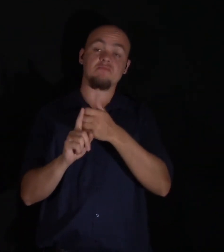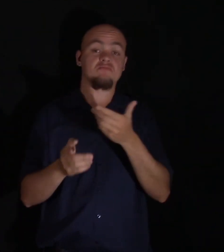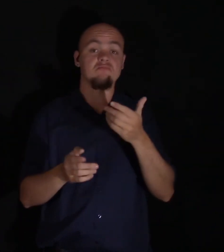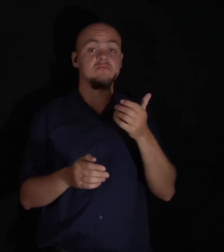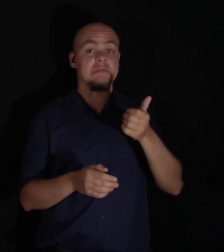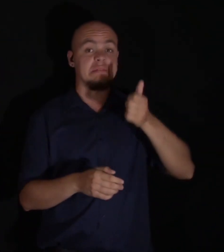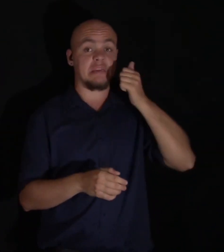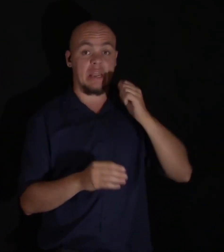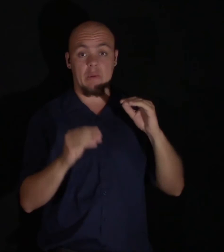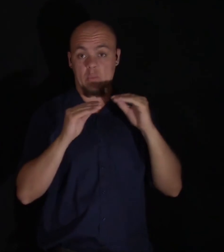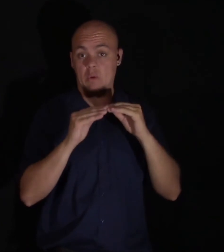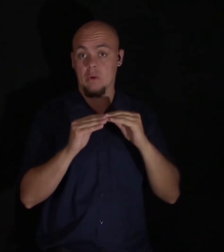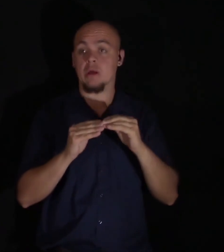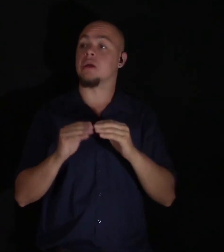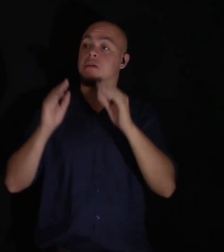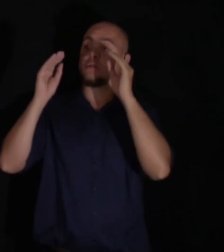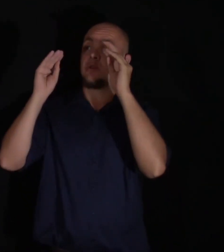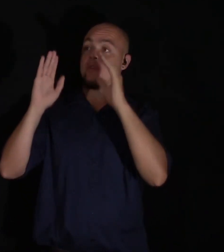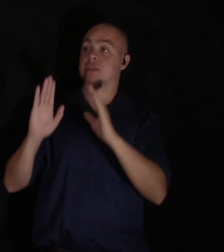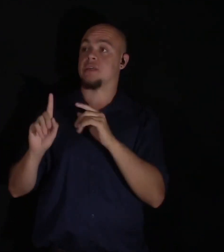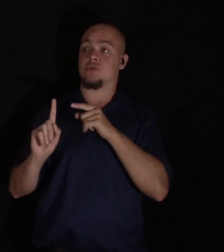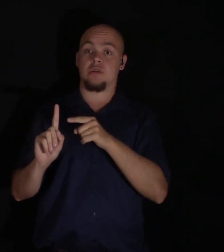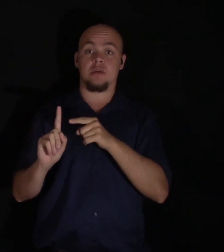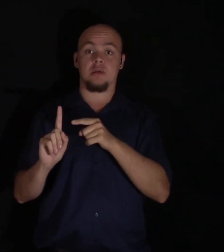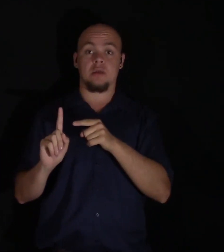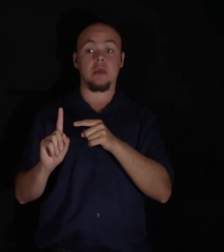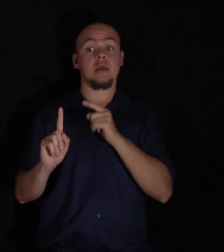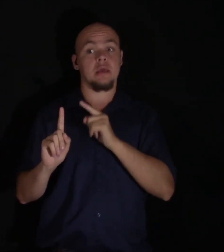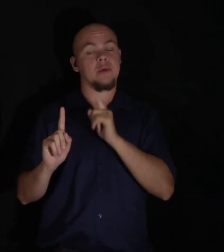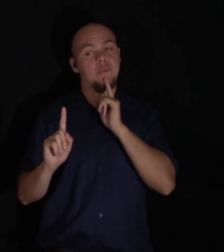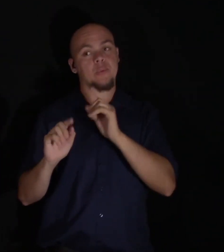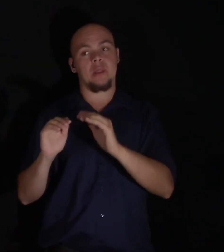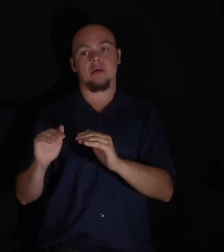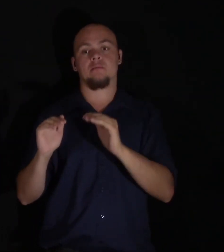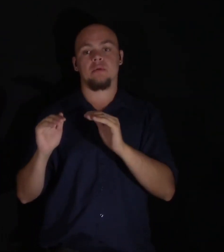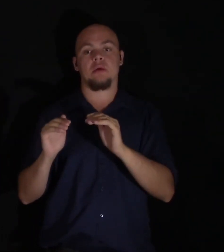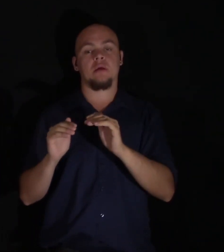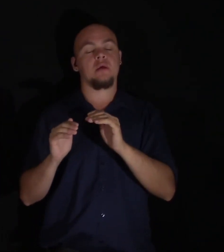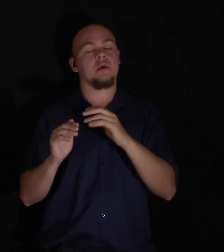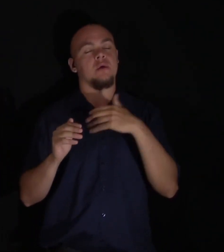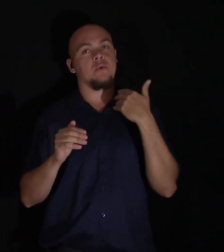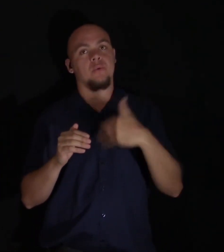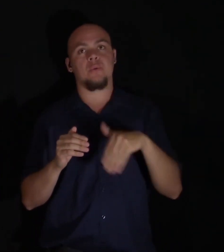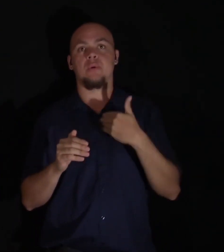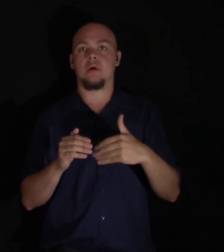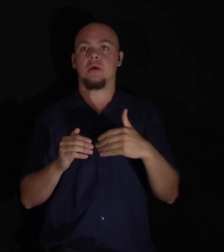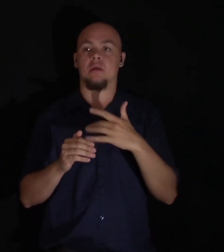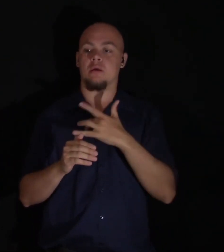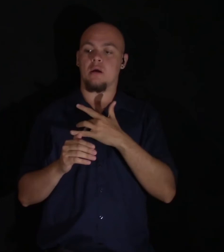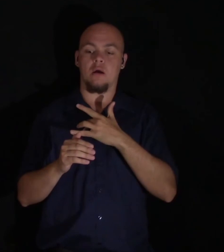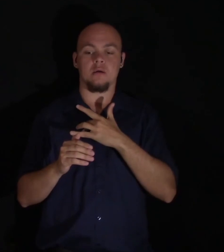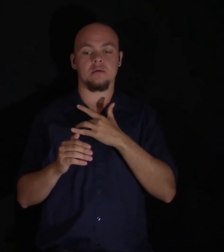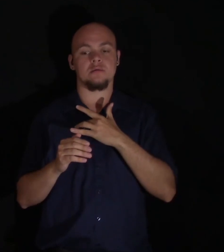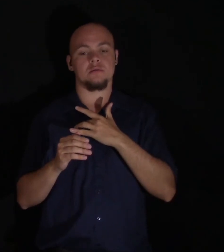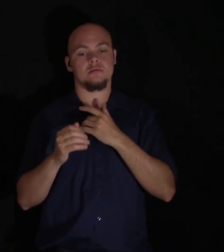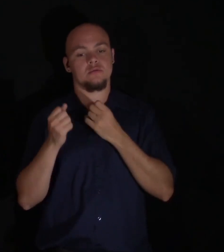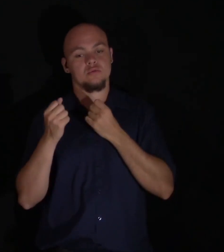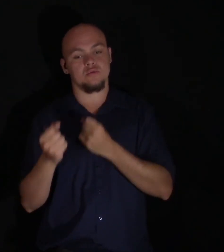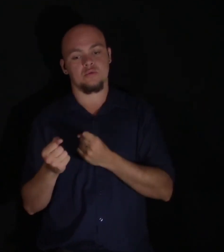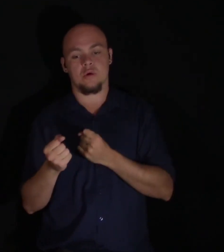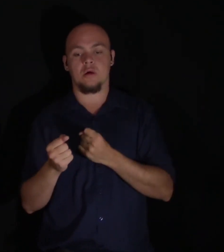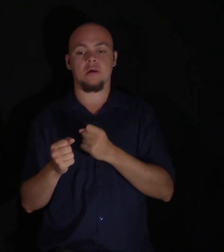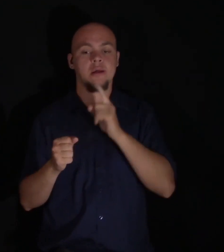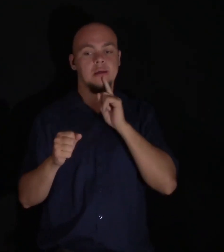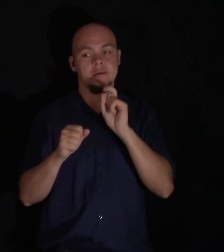Now, Margot's teacher, to his credit, really rose to the occasion, and he gave her a very heartfelt,